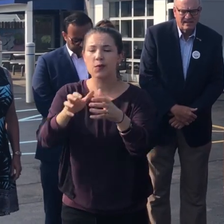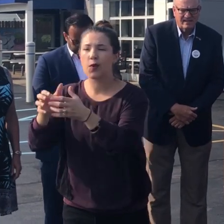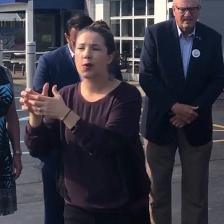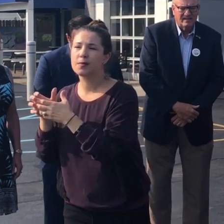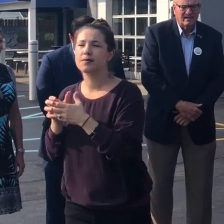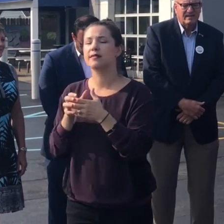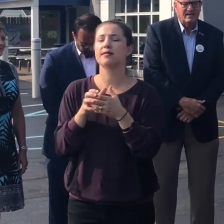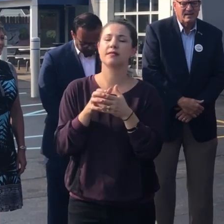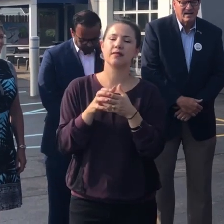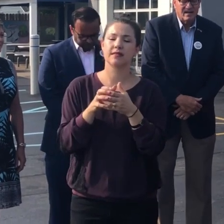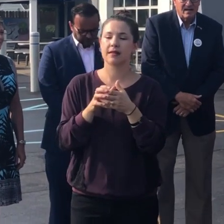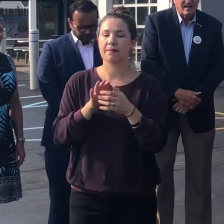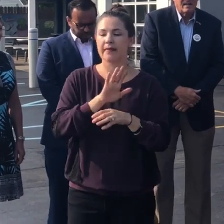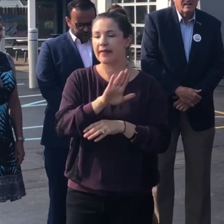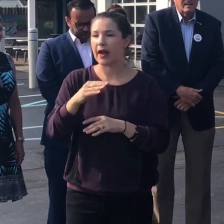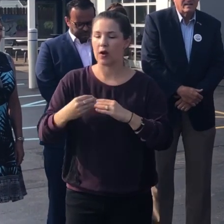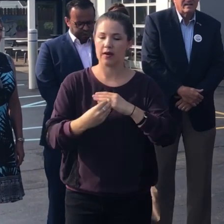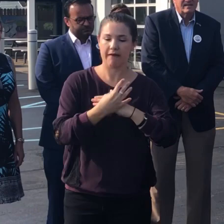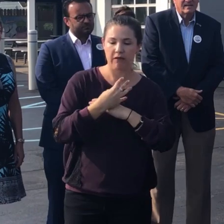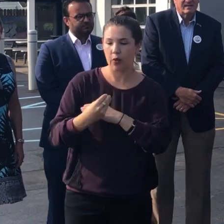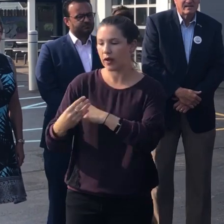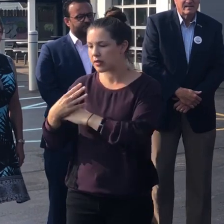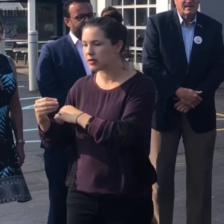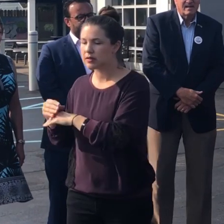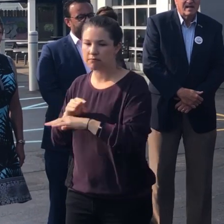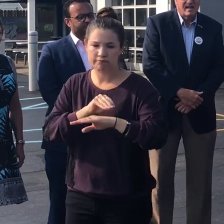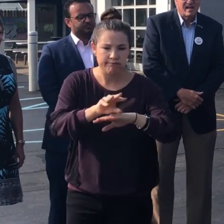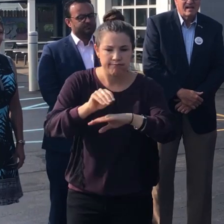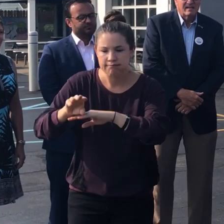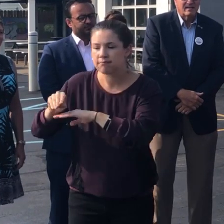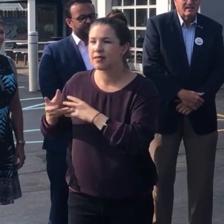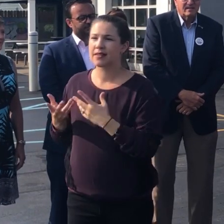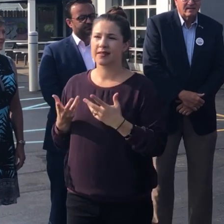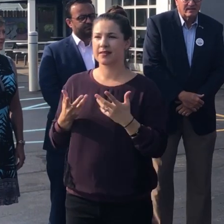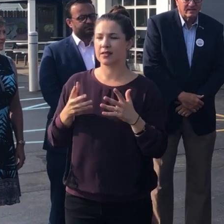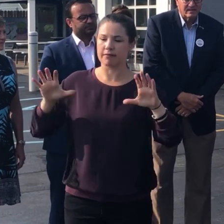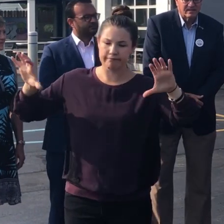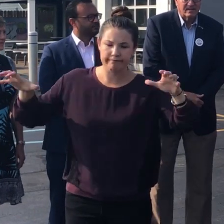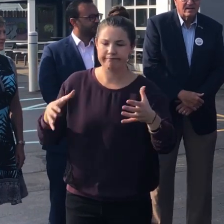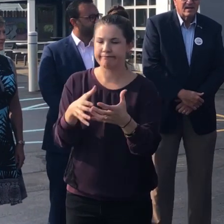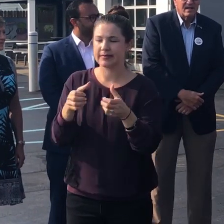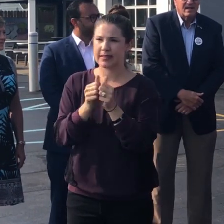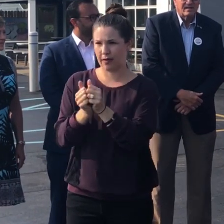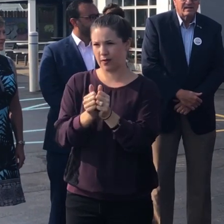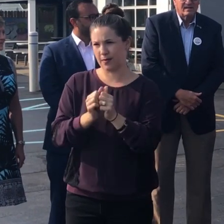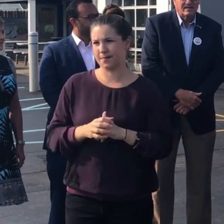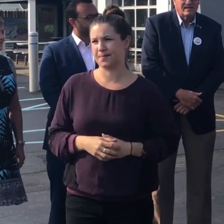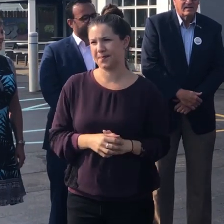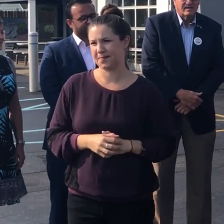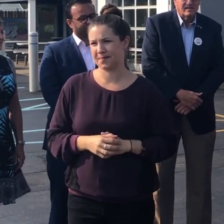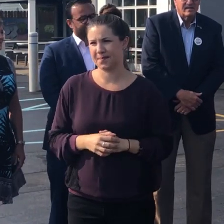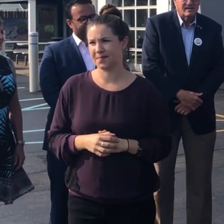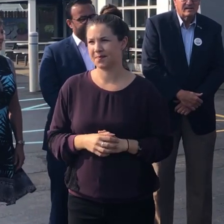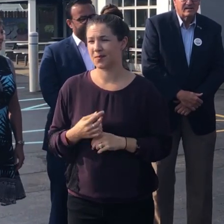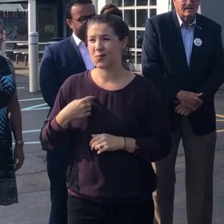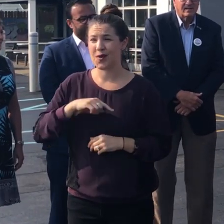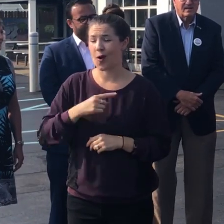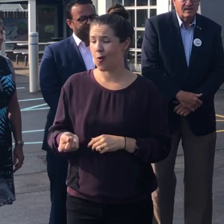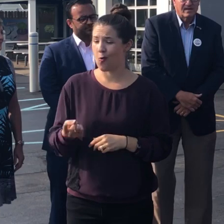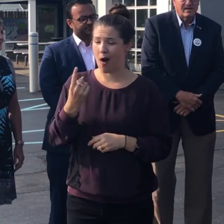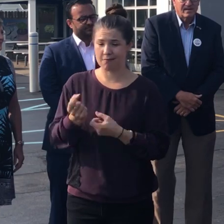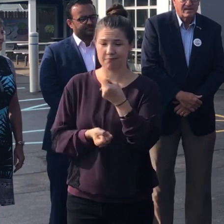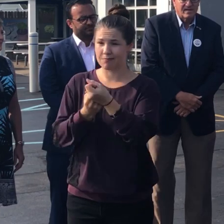their influence and to bring us together. So we are one as a unit